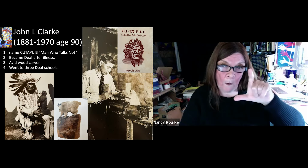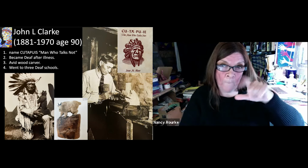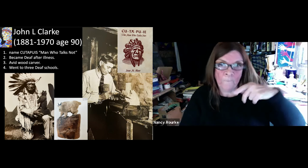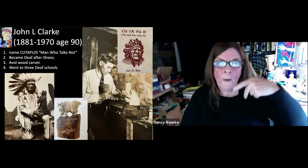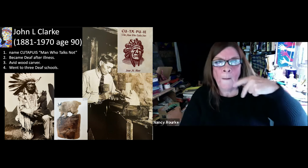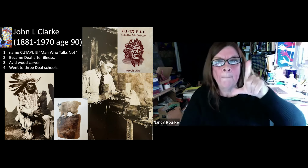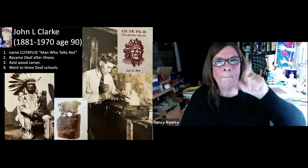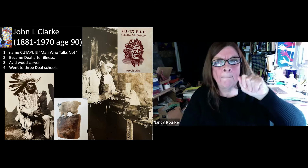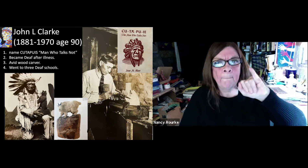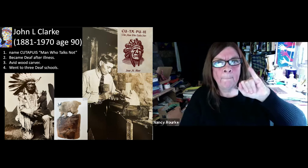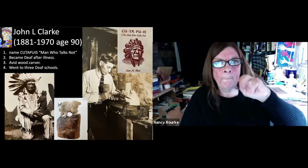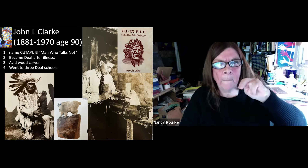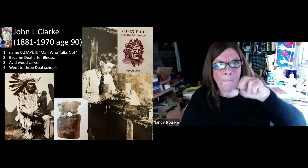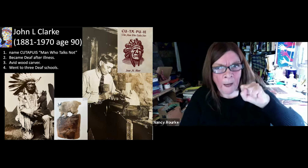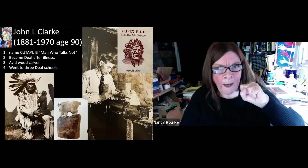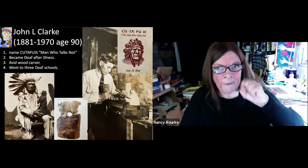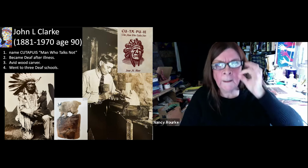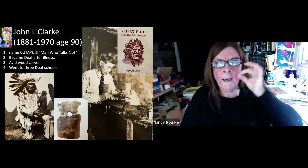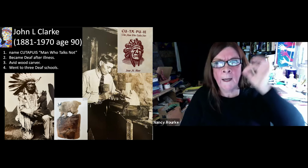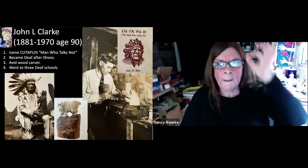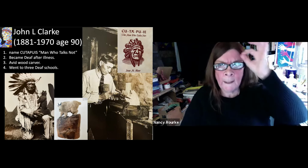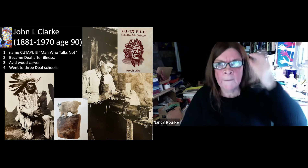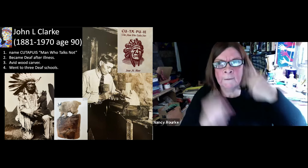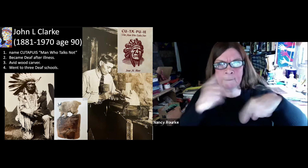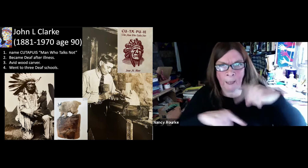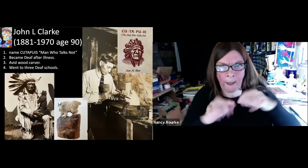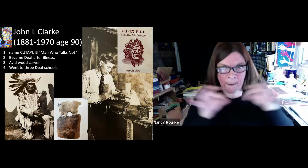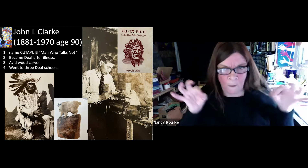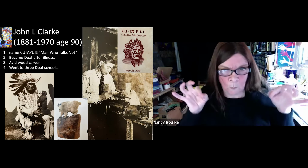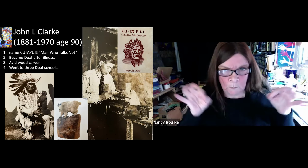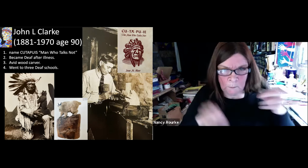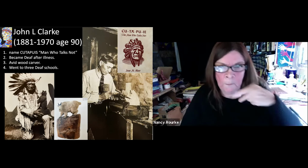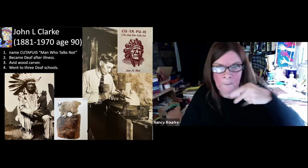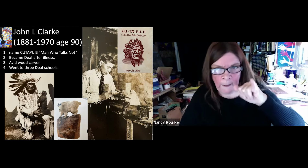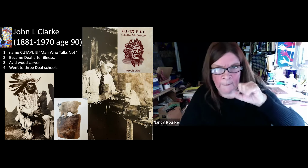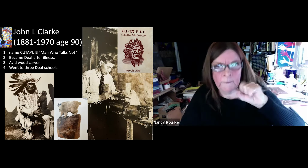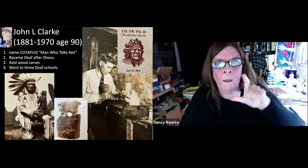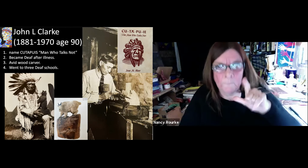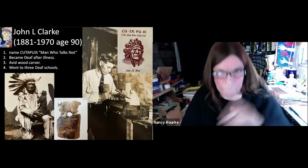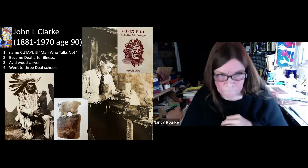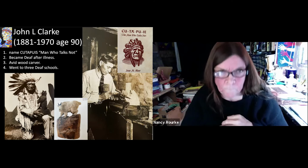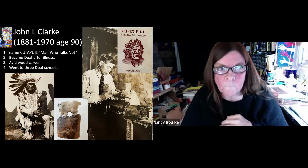John first learned. Plains Indian Sign Language. Known as PISL.